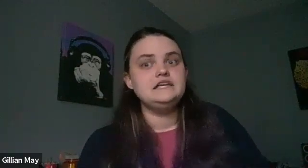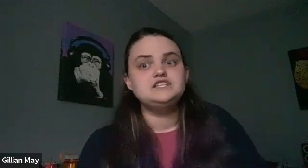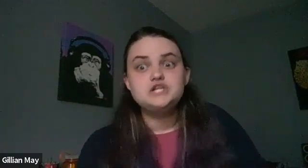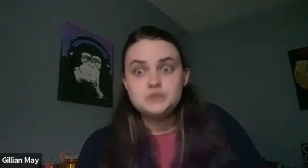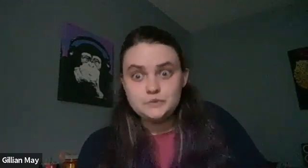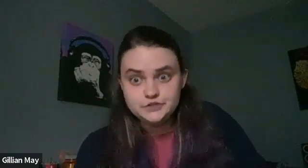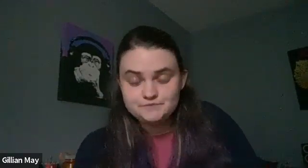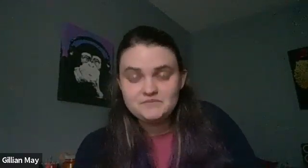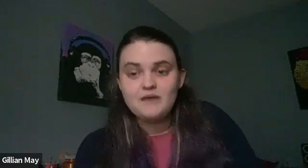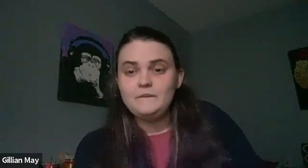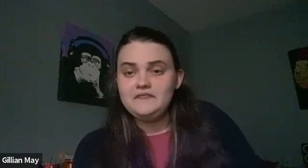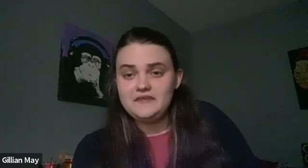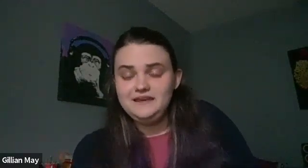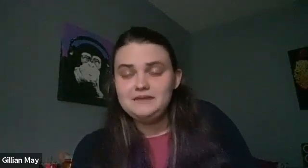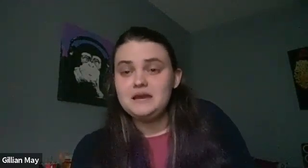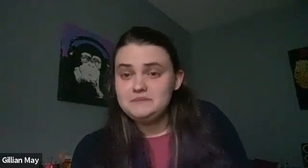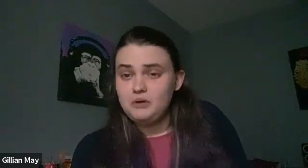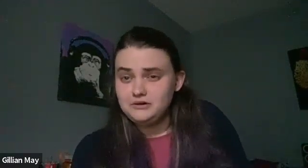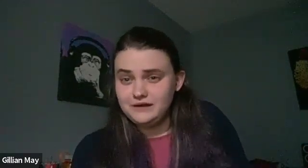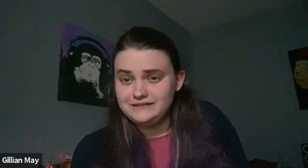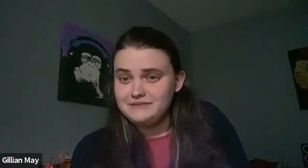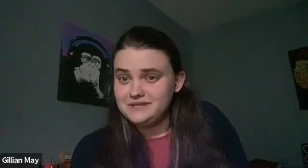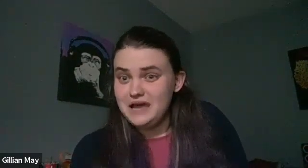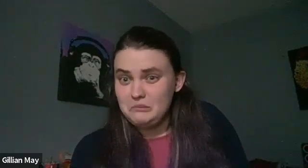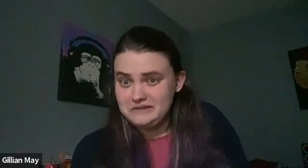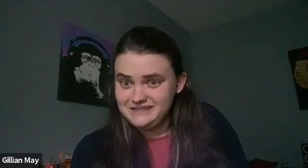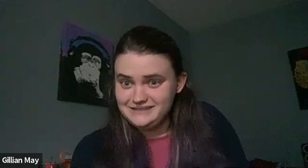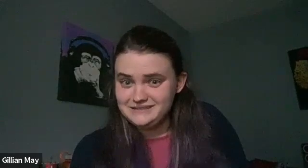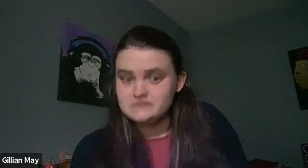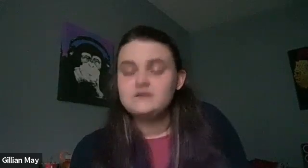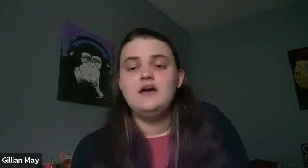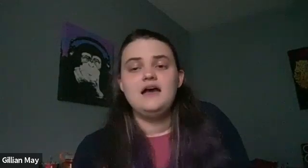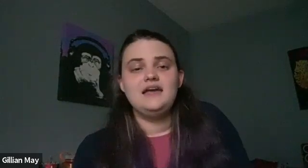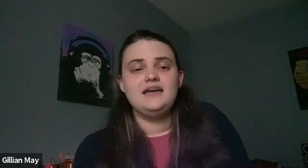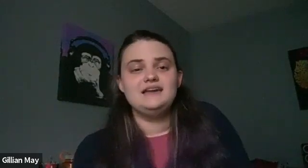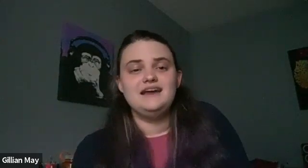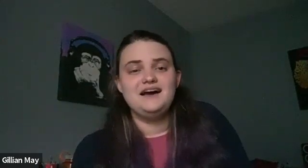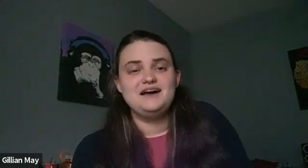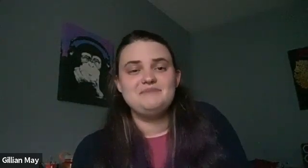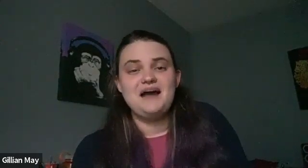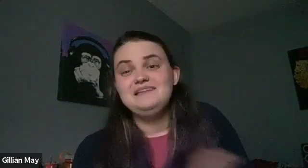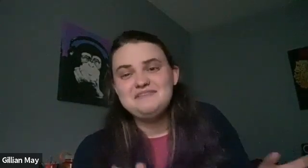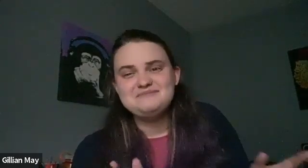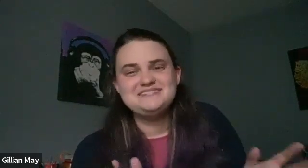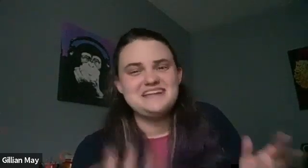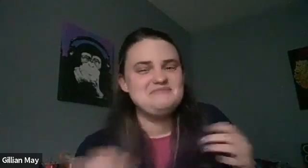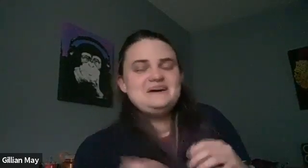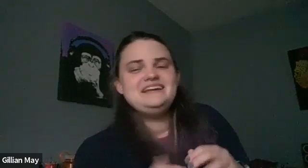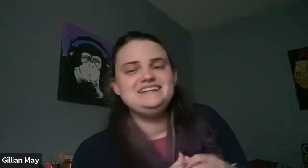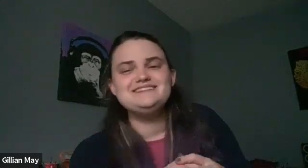is huge. We think he might be part Great Dane because of how big he is. And I love him to death, but he's a